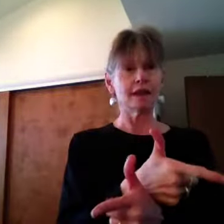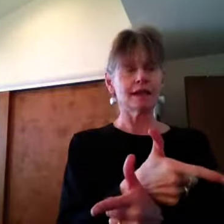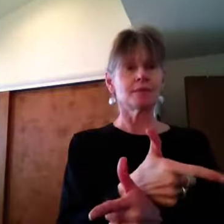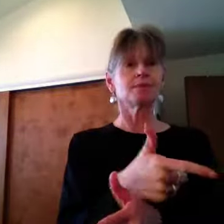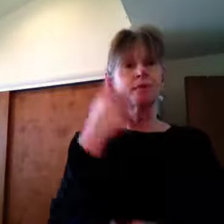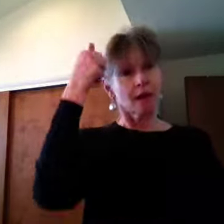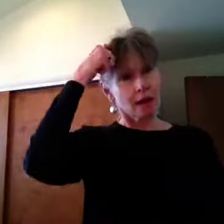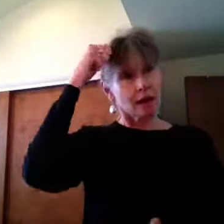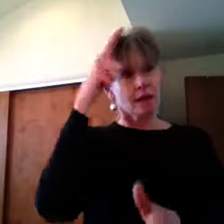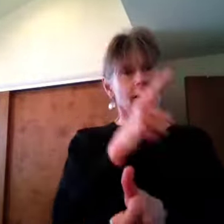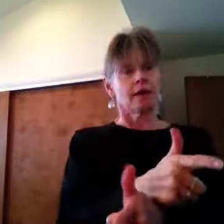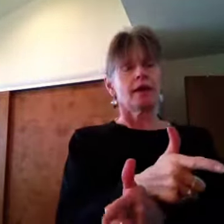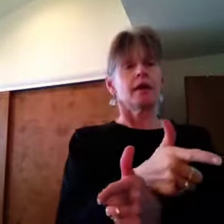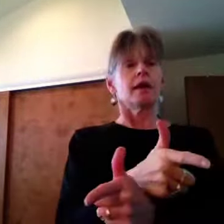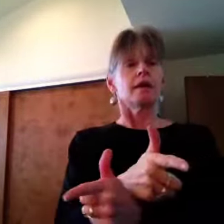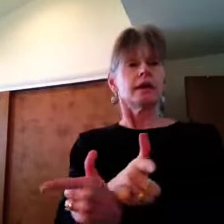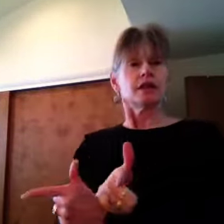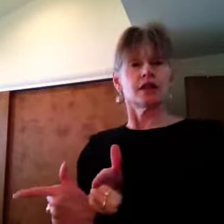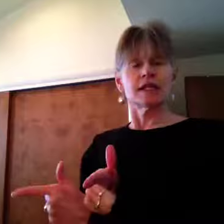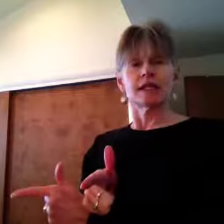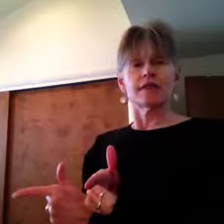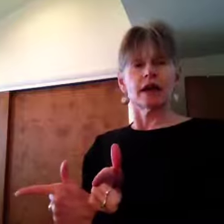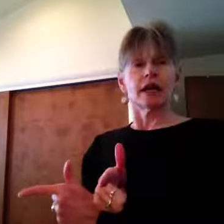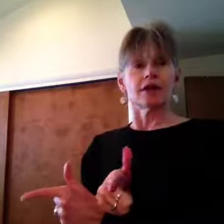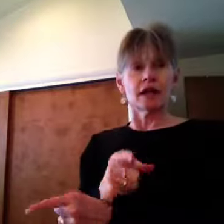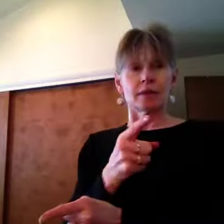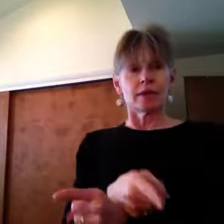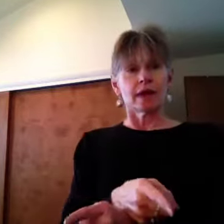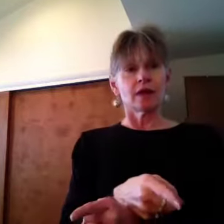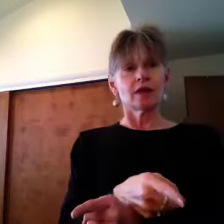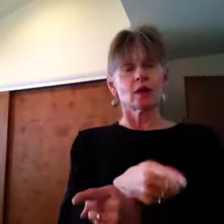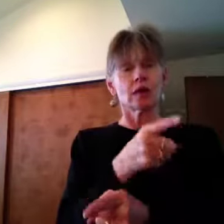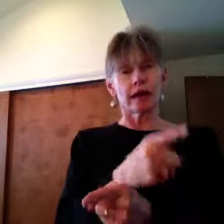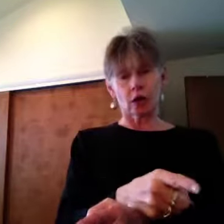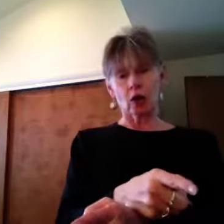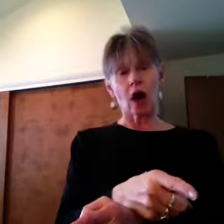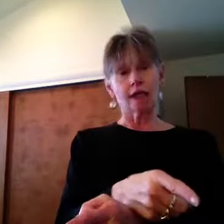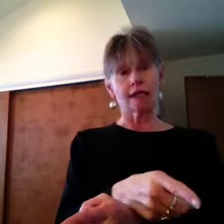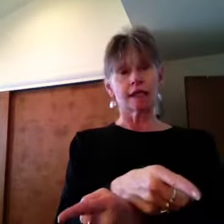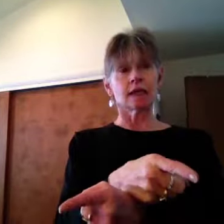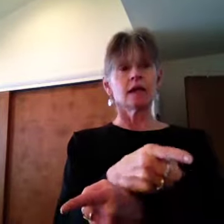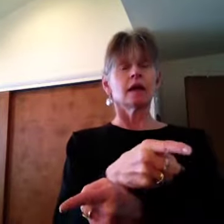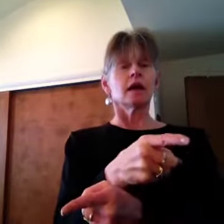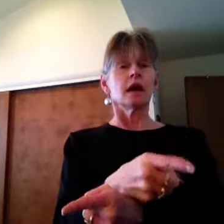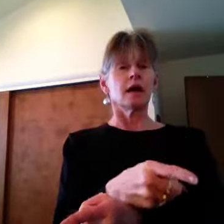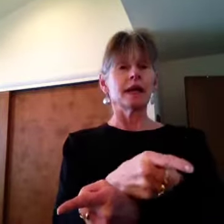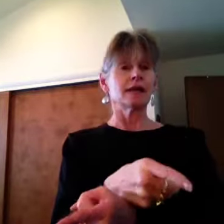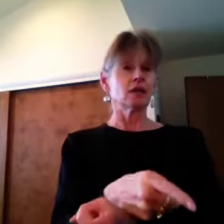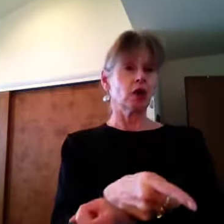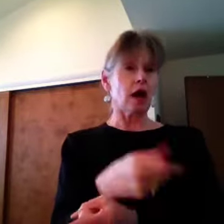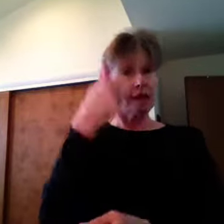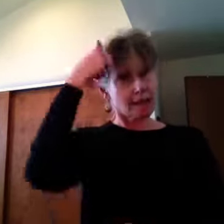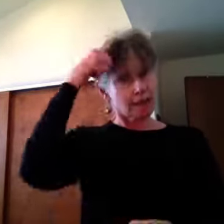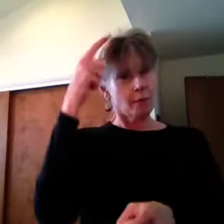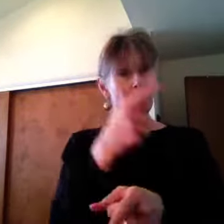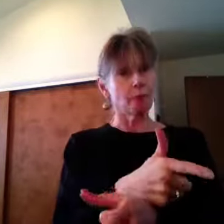this. It's just a different hand shape that they use, or they cross, hands are crossed.